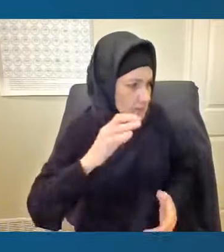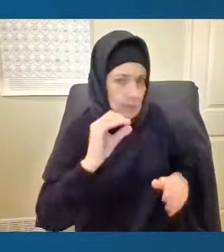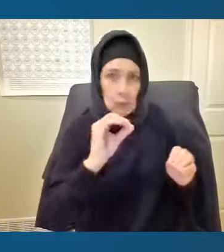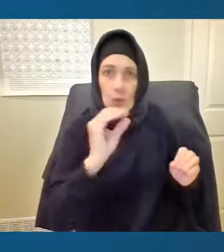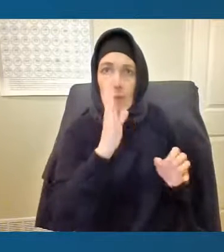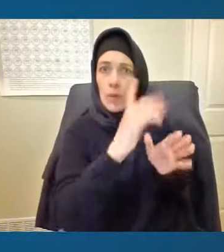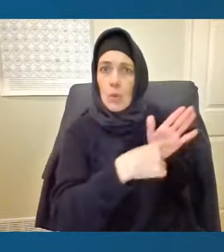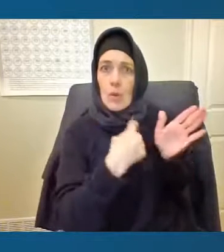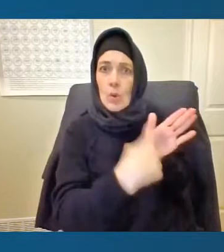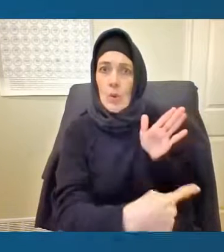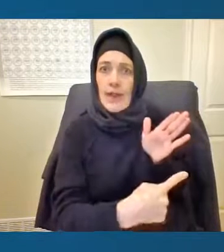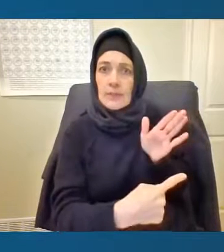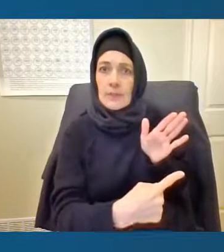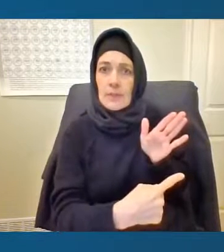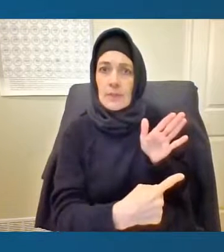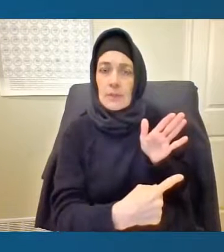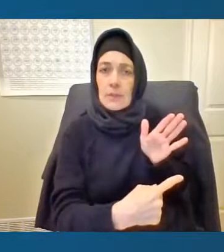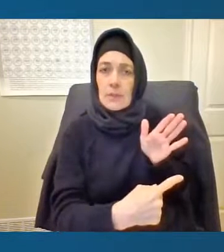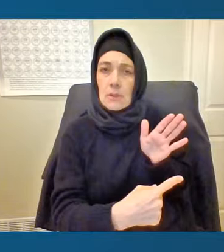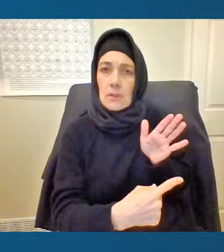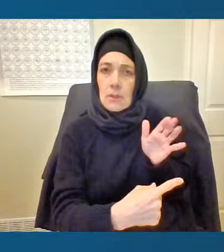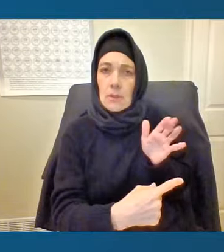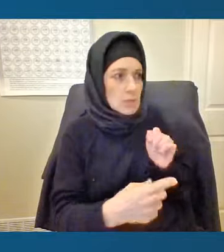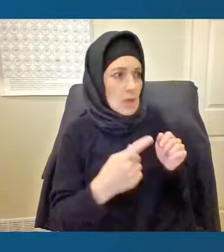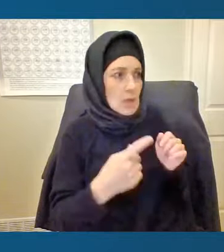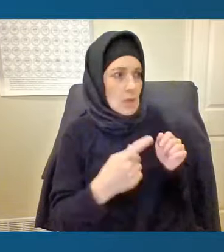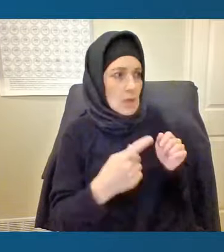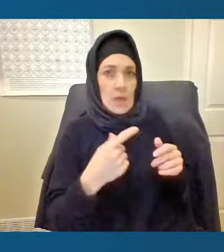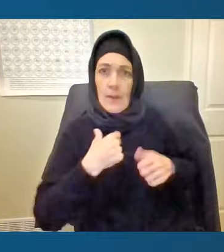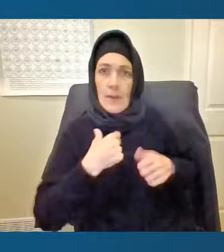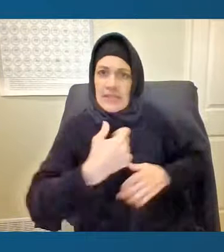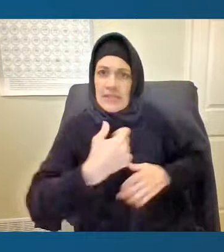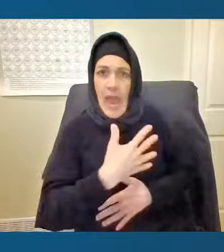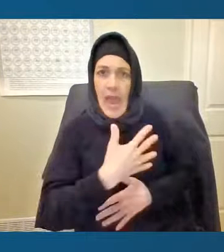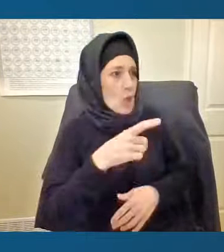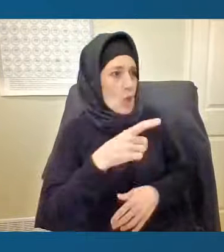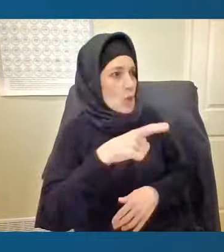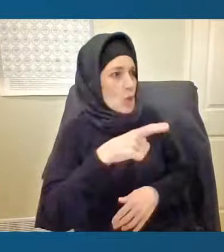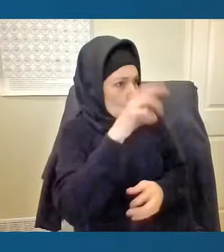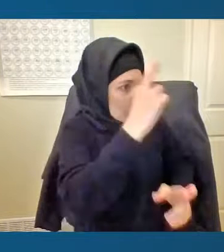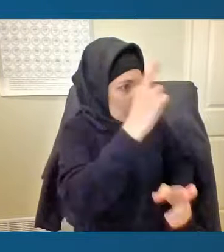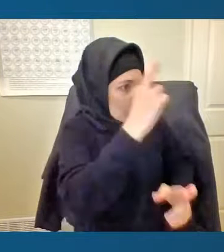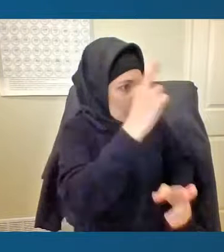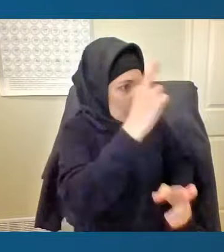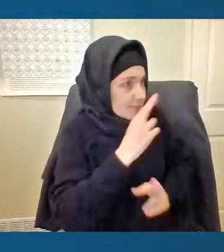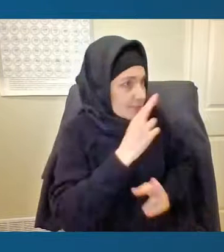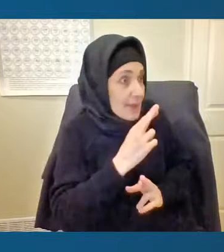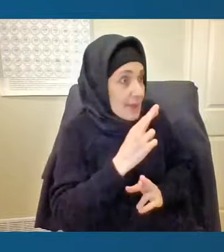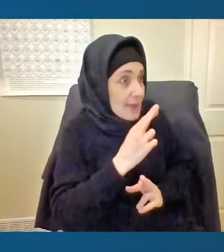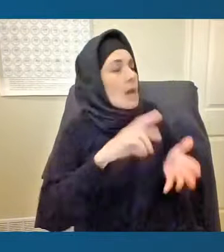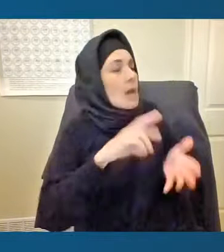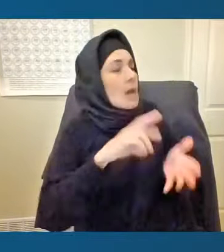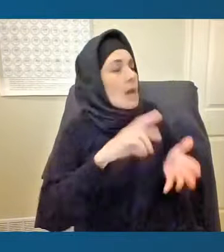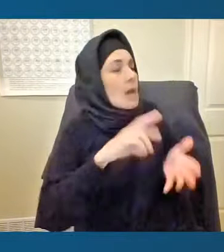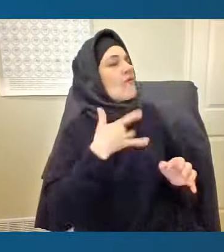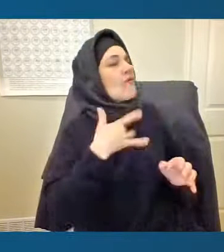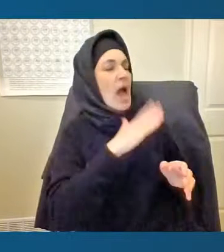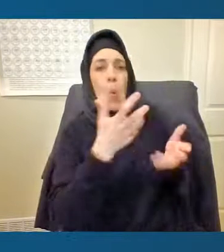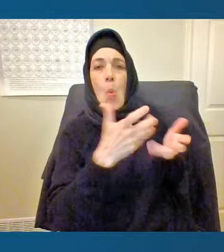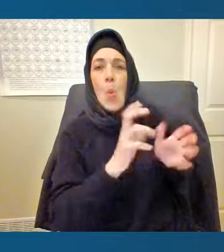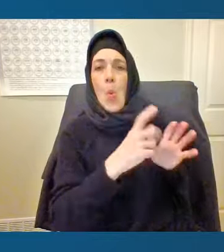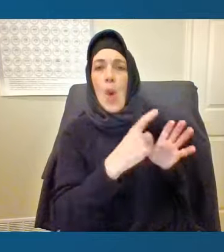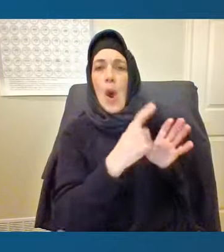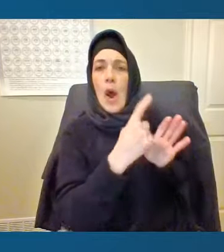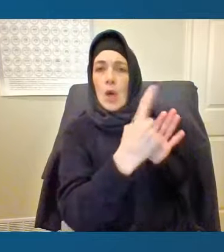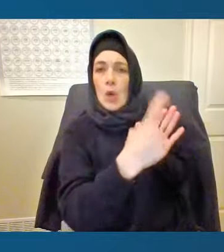with you? He's like, I'm scared. Y'all respect me so much. You're not going to correct me. See, here's the deal. If you want to summarize this, you got to love